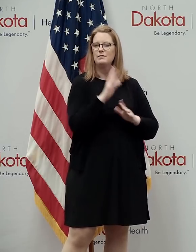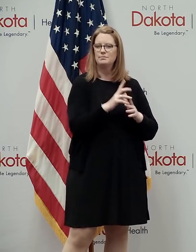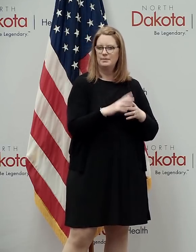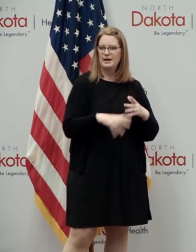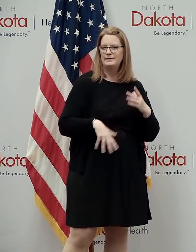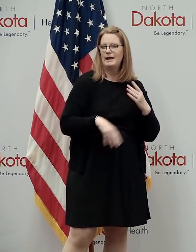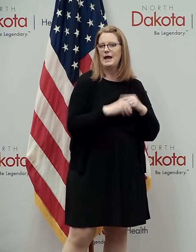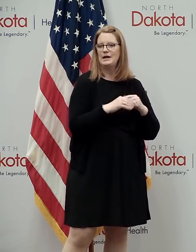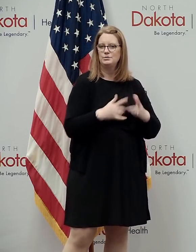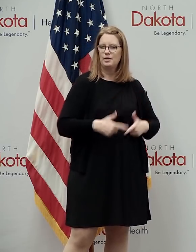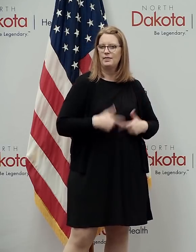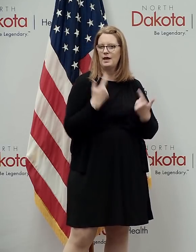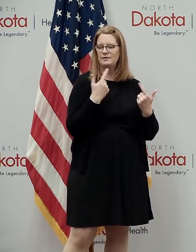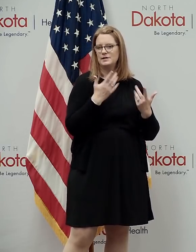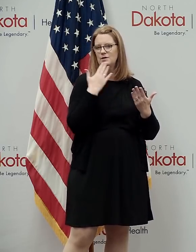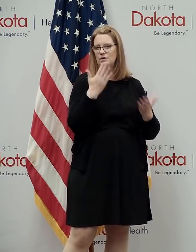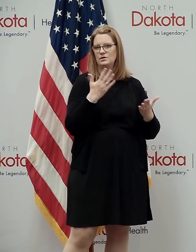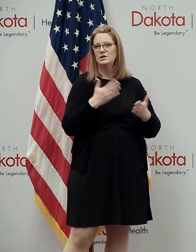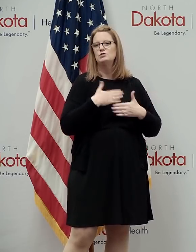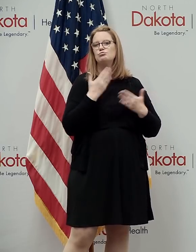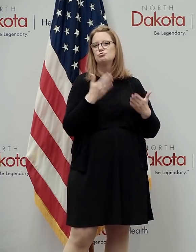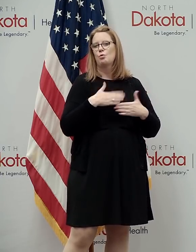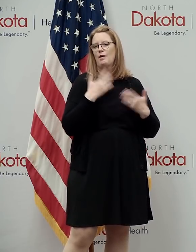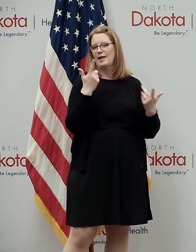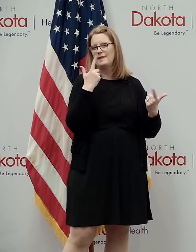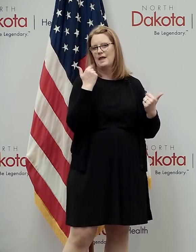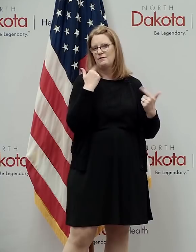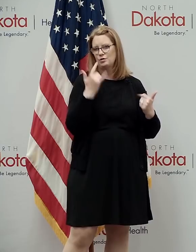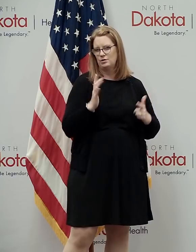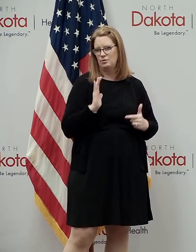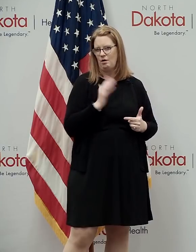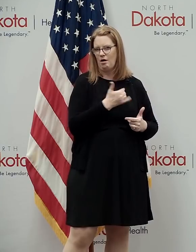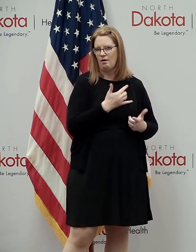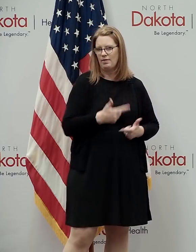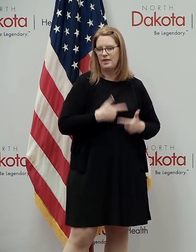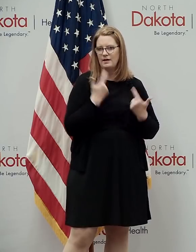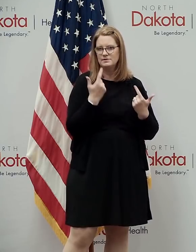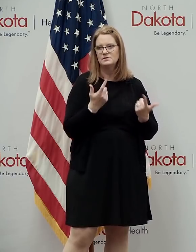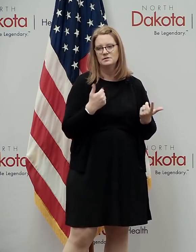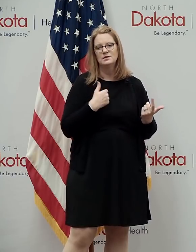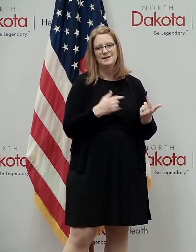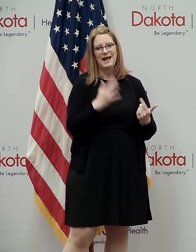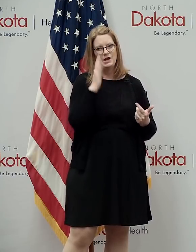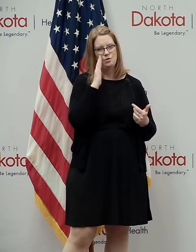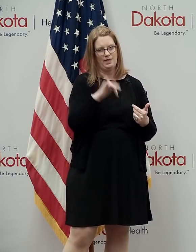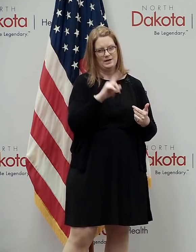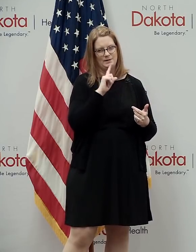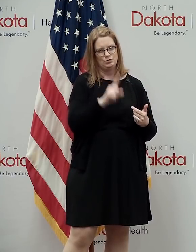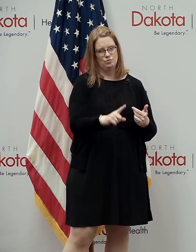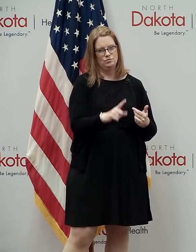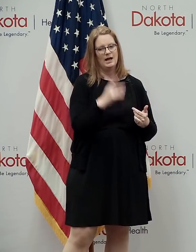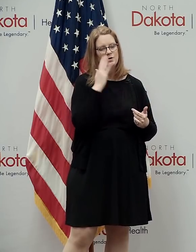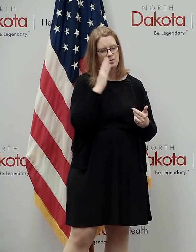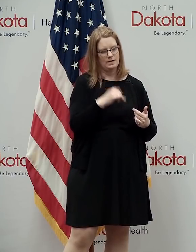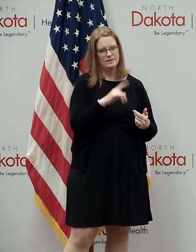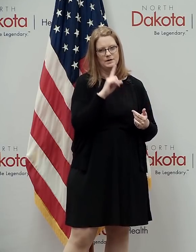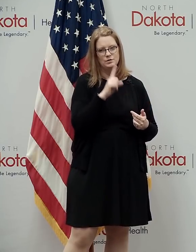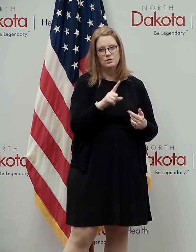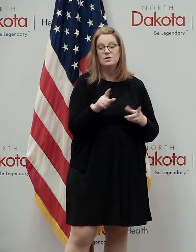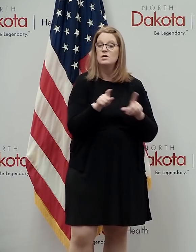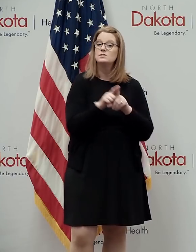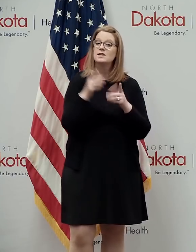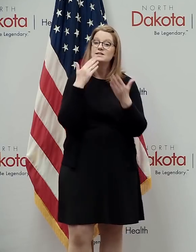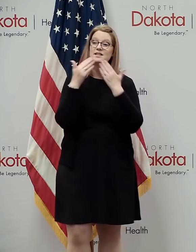laughter into our lives and into the lives of all of those around us. I certainly know this to be true, and I want to also thank all the